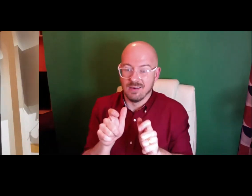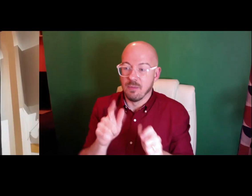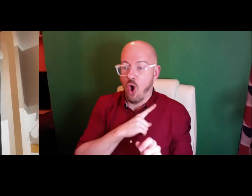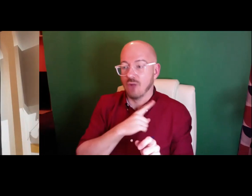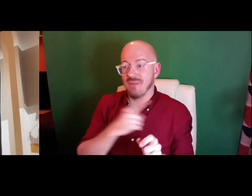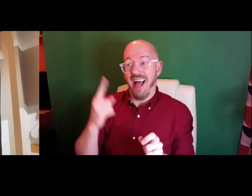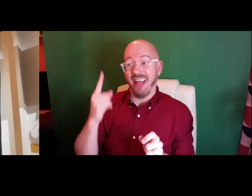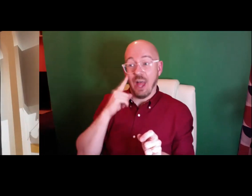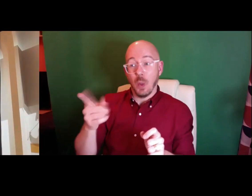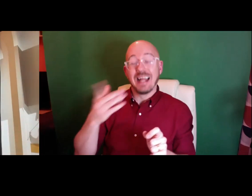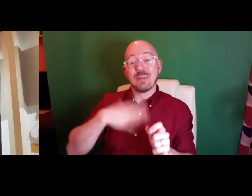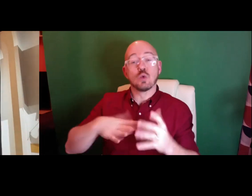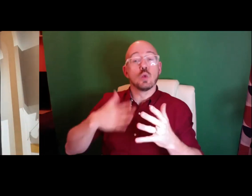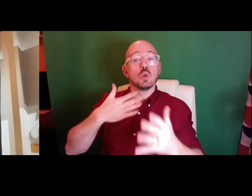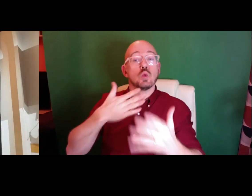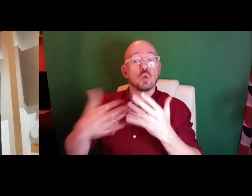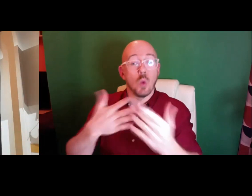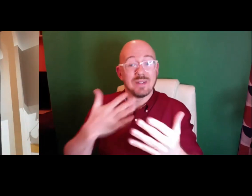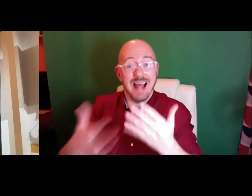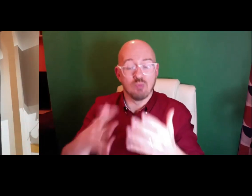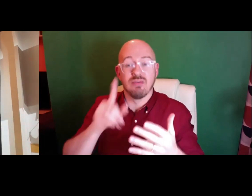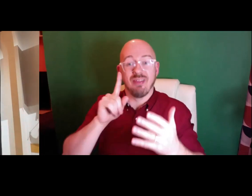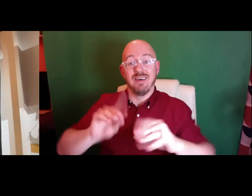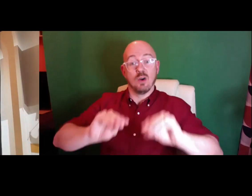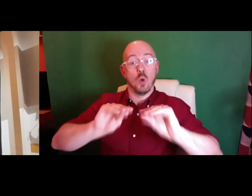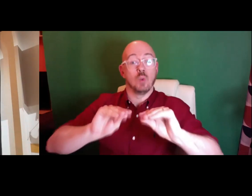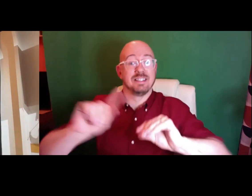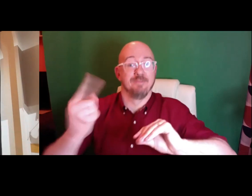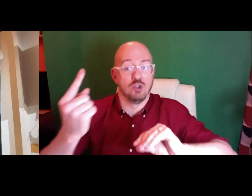I think it's still very early days at the moment.